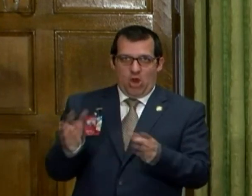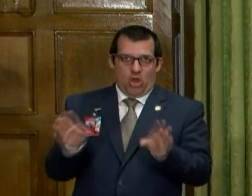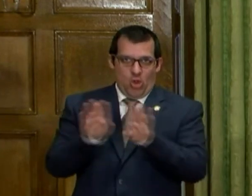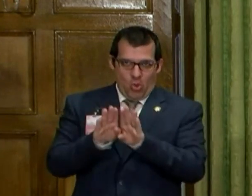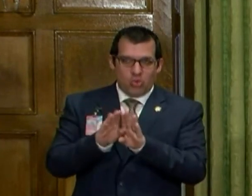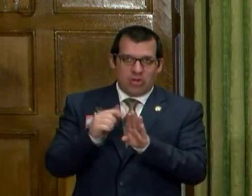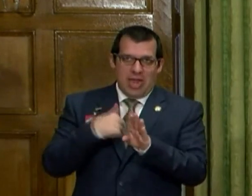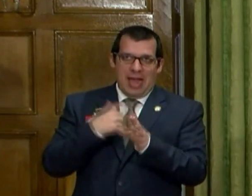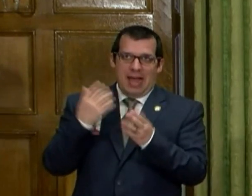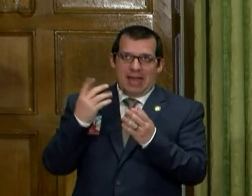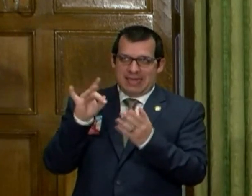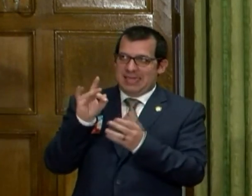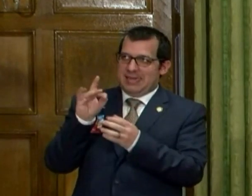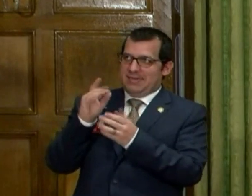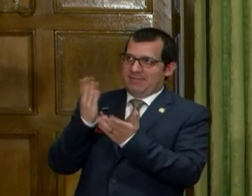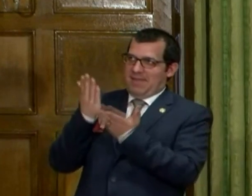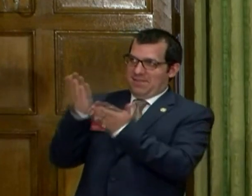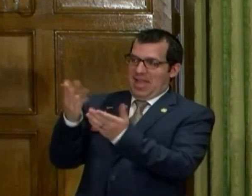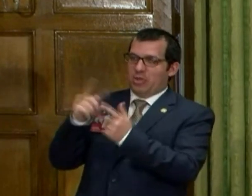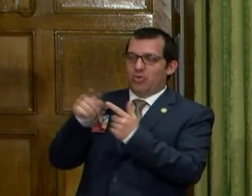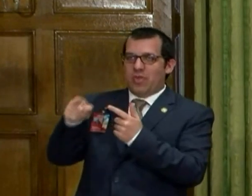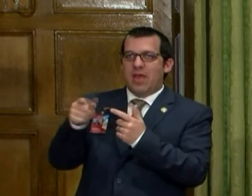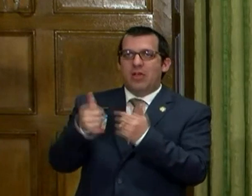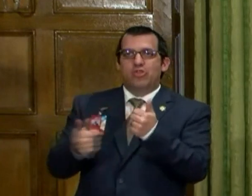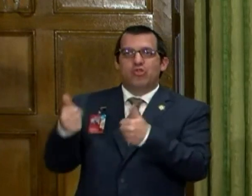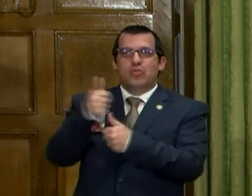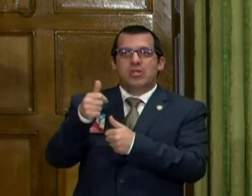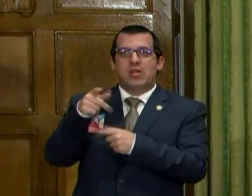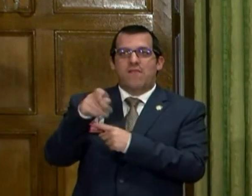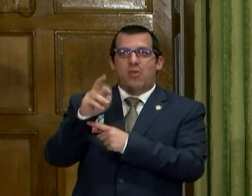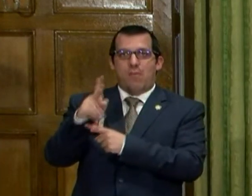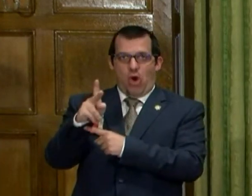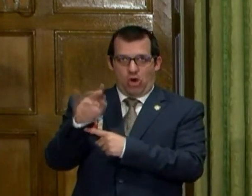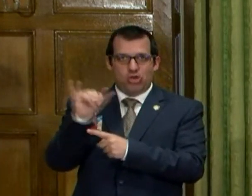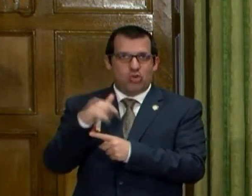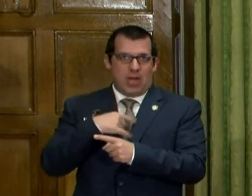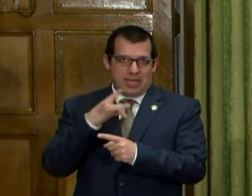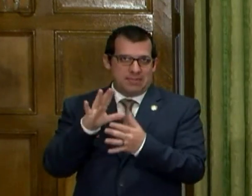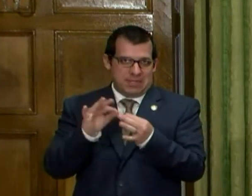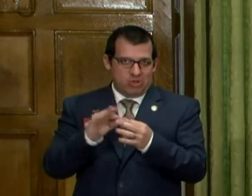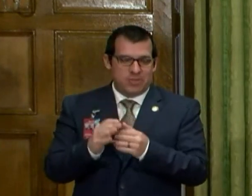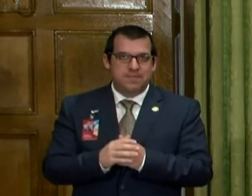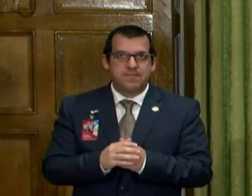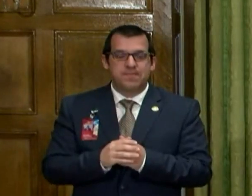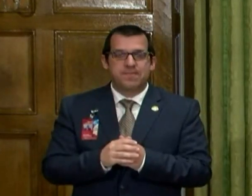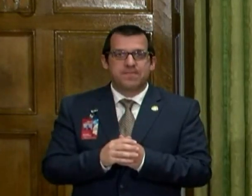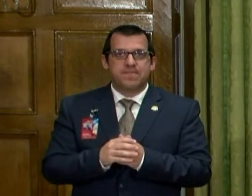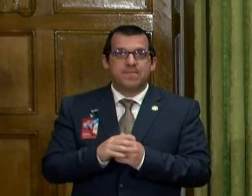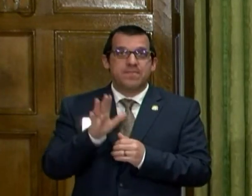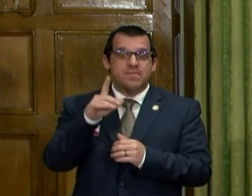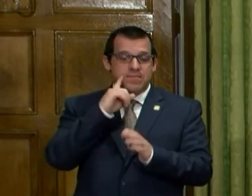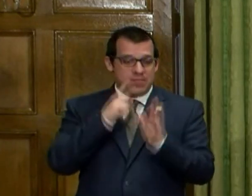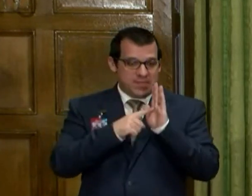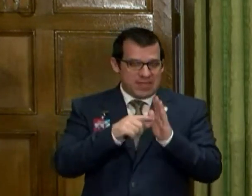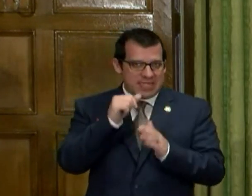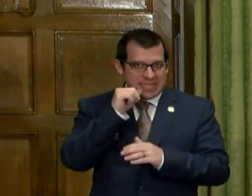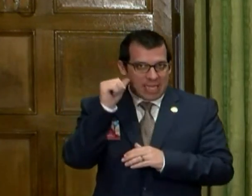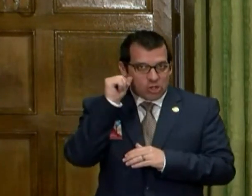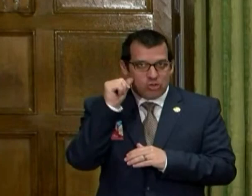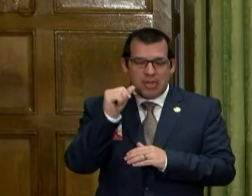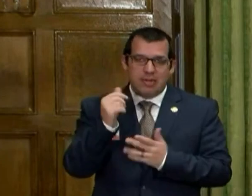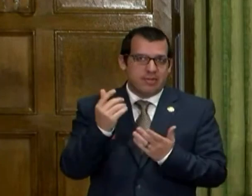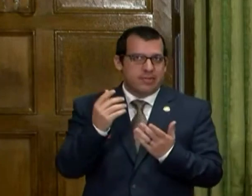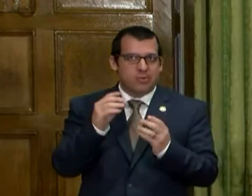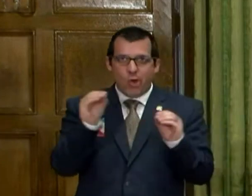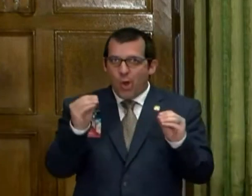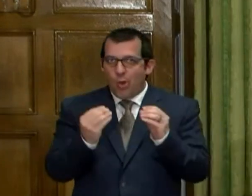And I advised the superintendent of the parks of that point as well. To illustrate it, yesterday, which was not